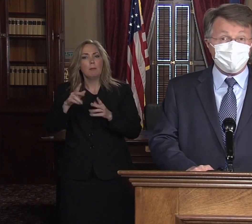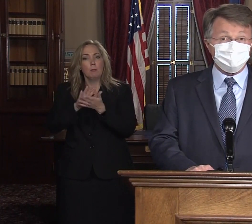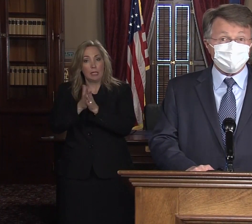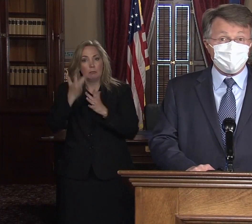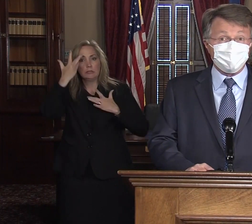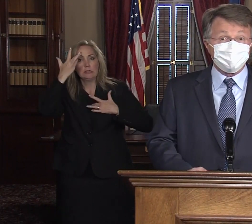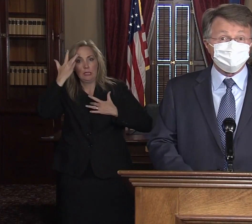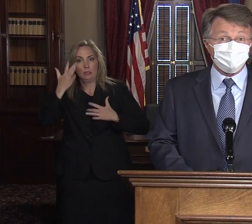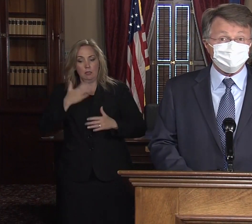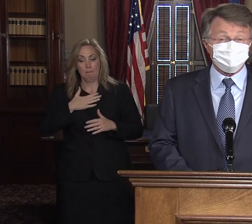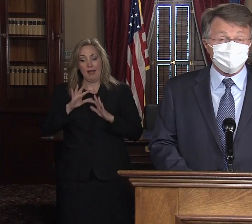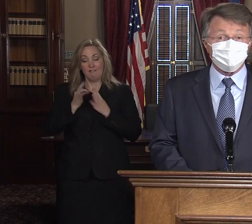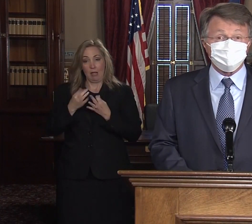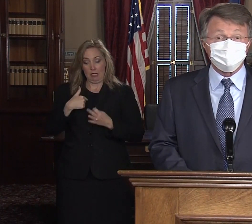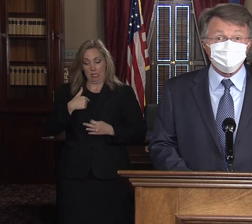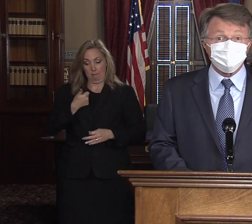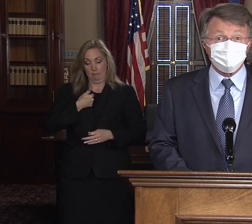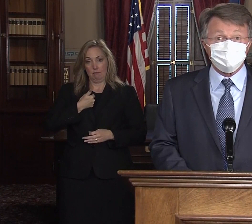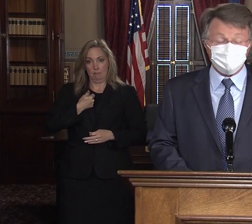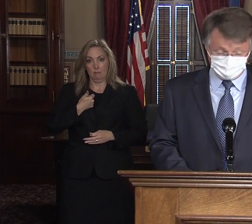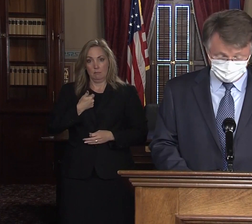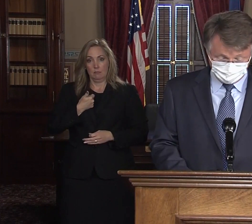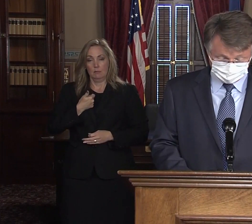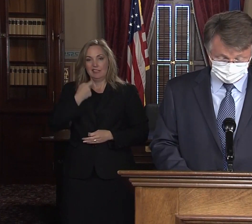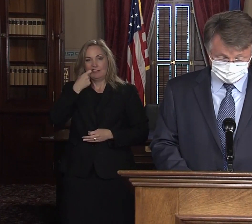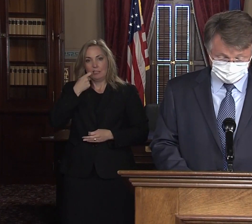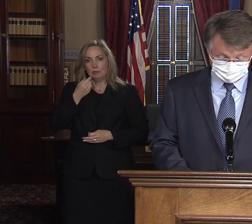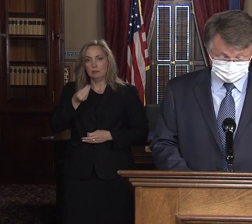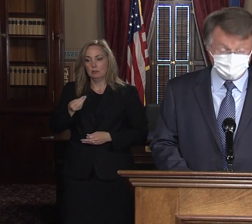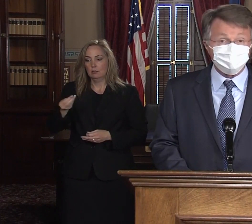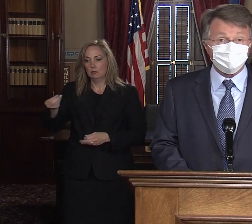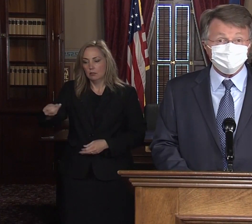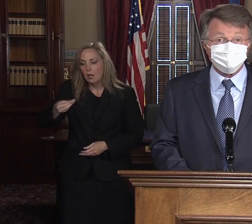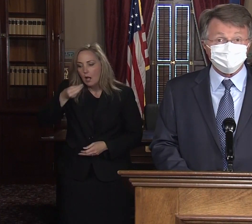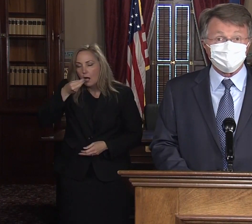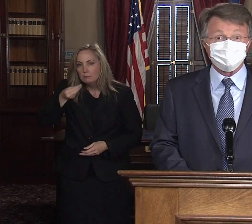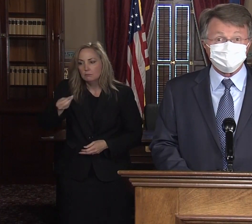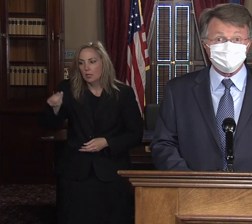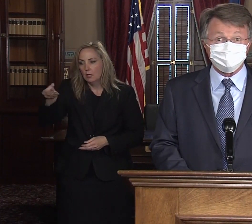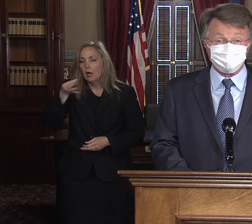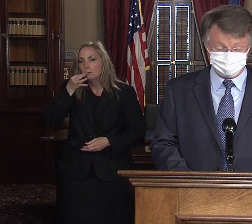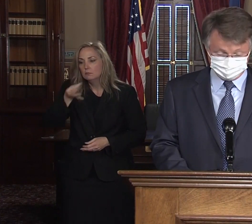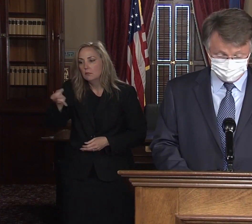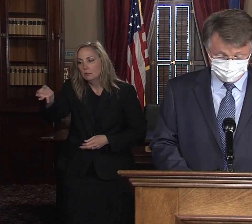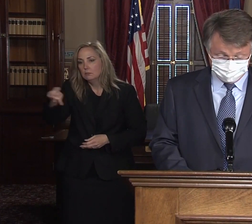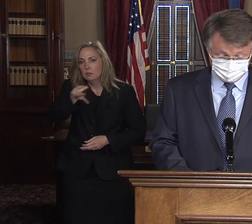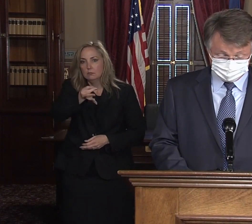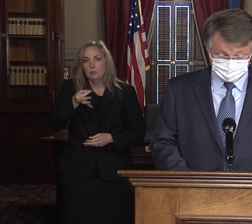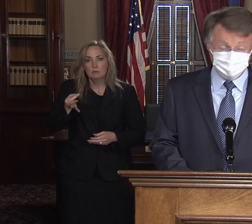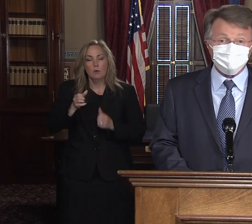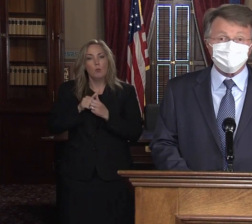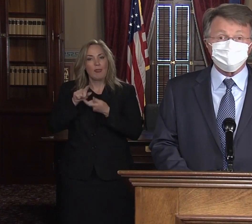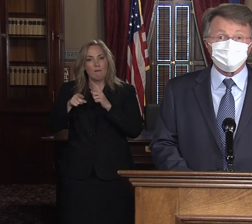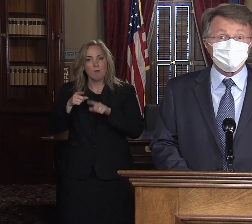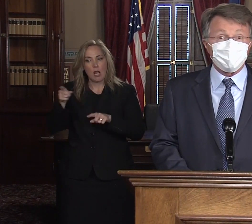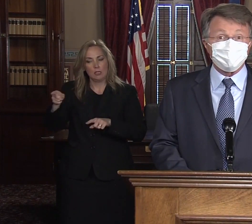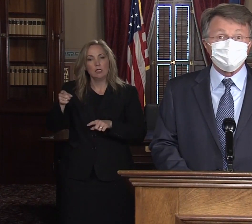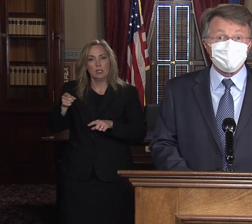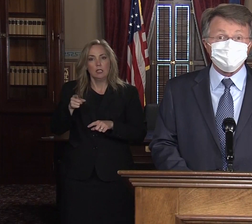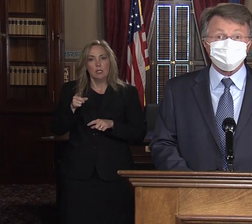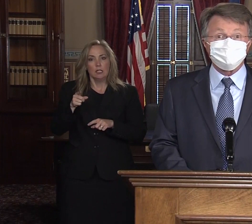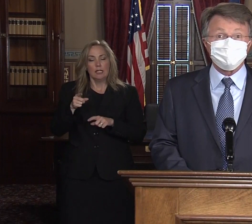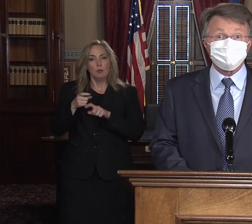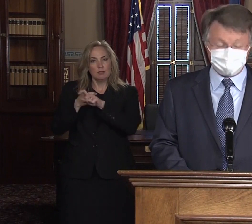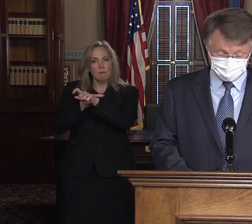My family and I had just shared communion with one of our elderly members, a personal friend, a dear friend. He was an immigrant from an